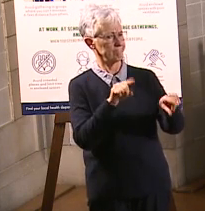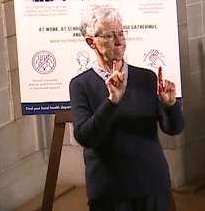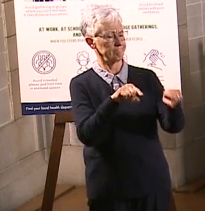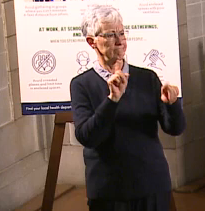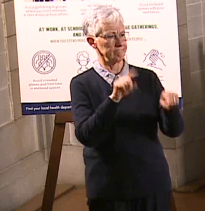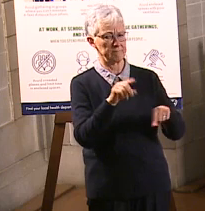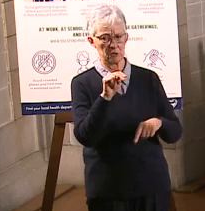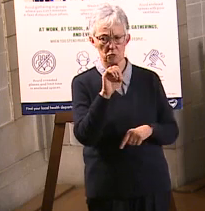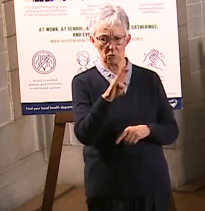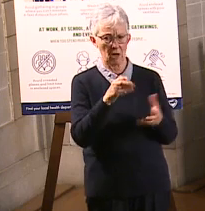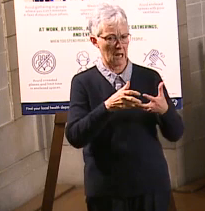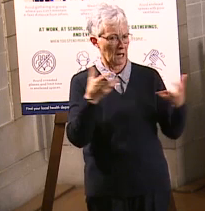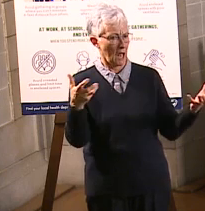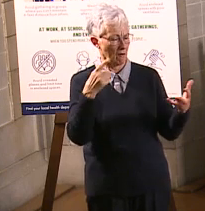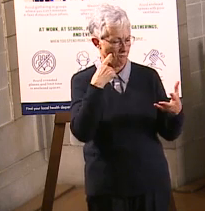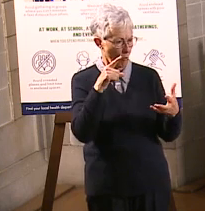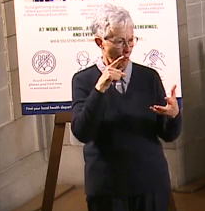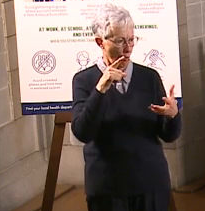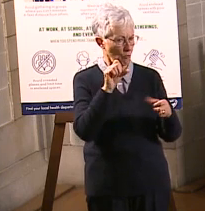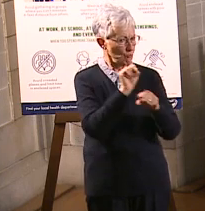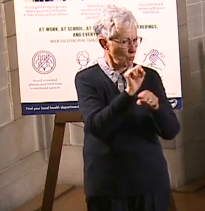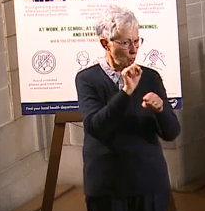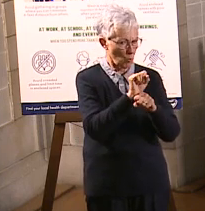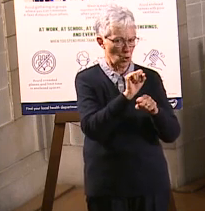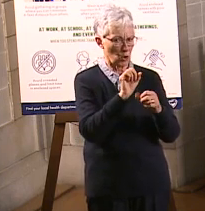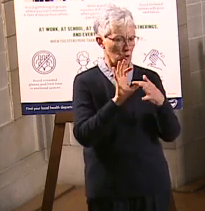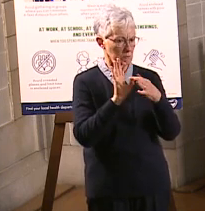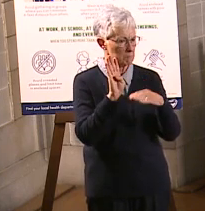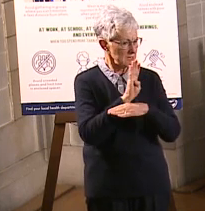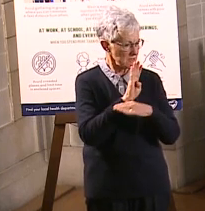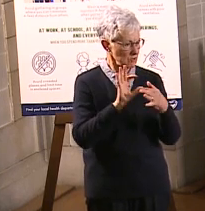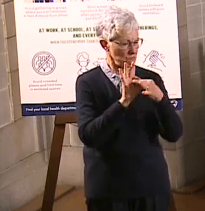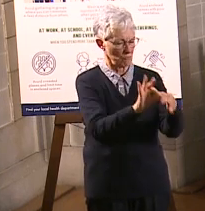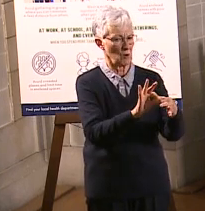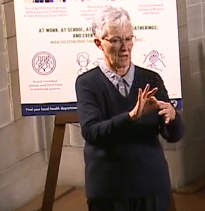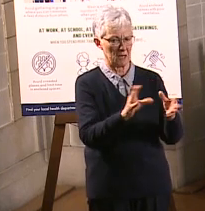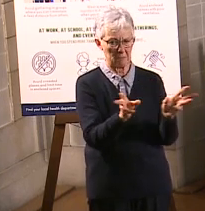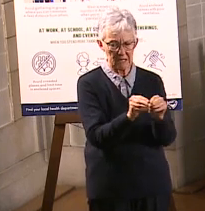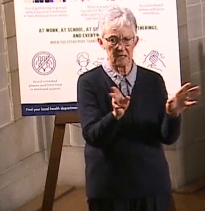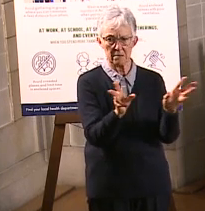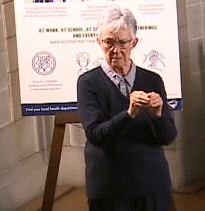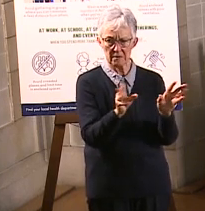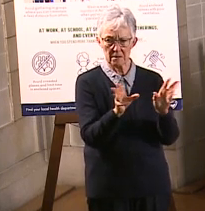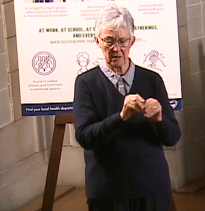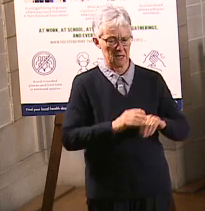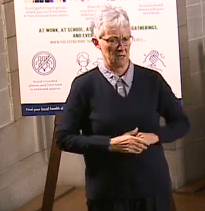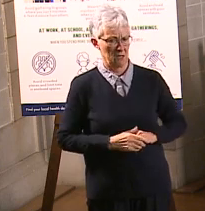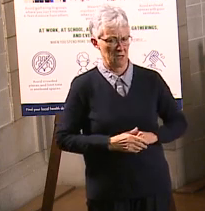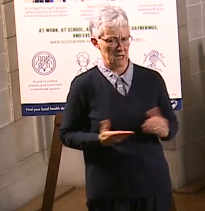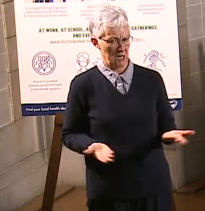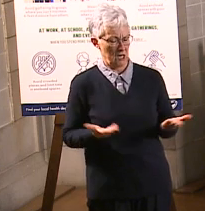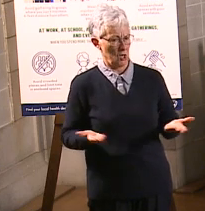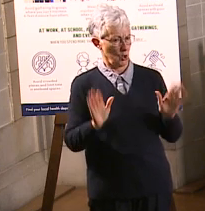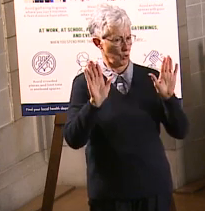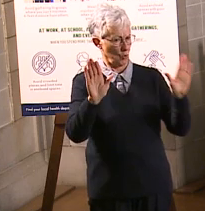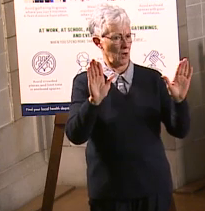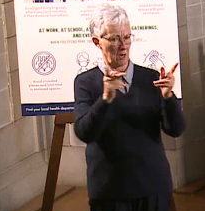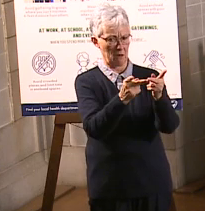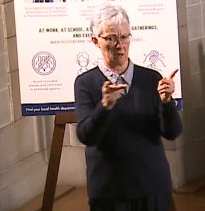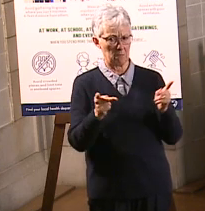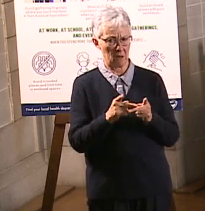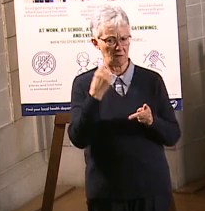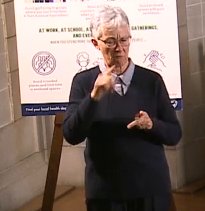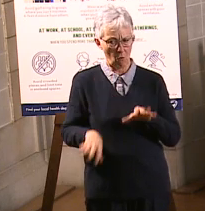years. It's been a great place for our talent. Our relationship with